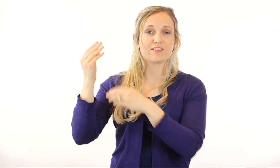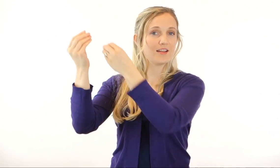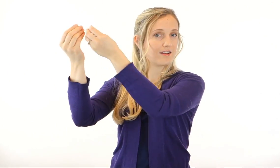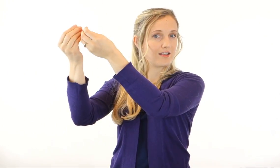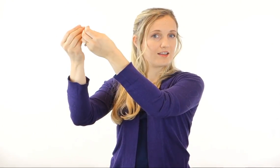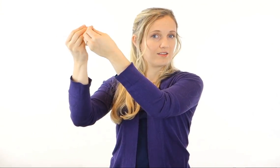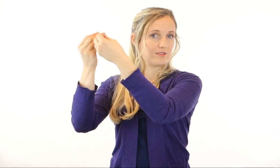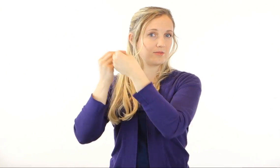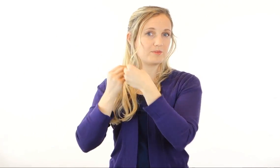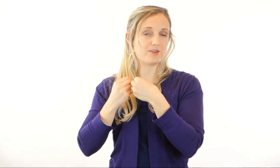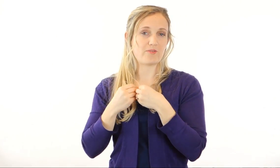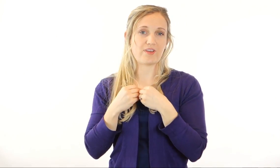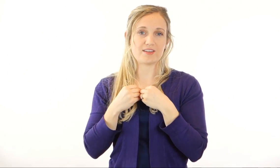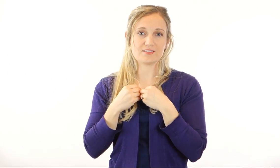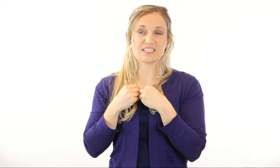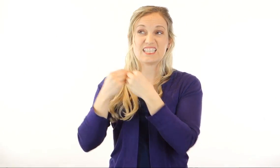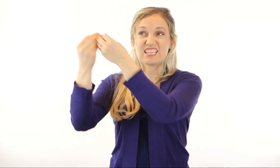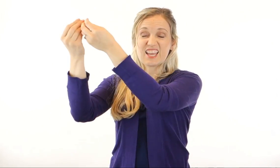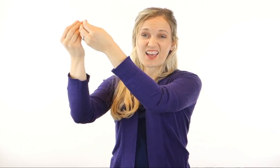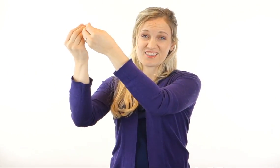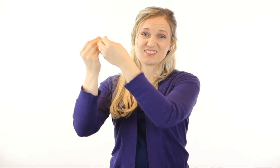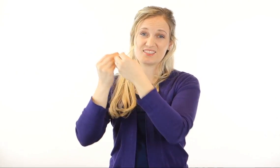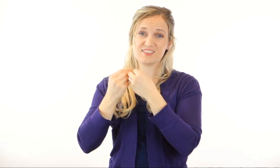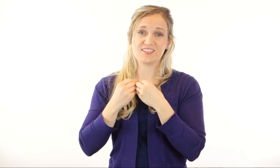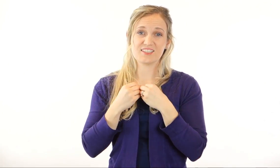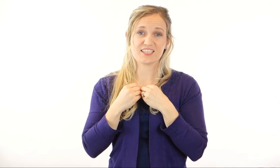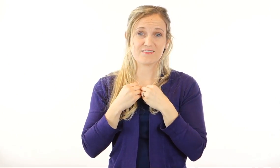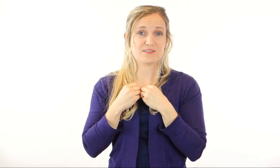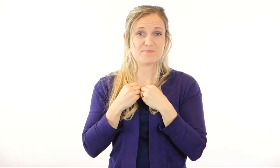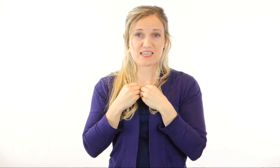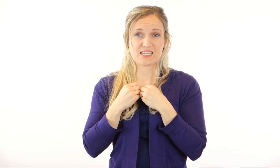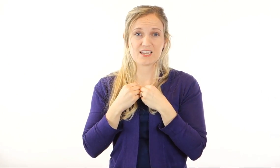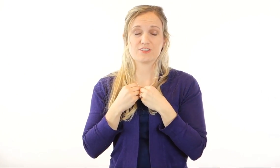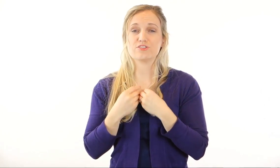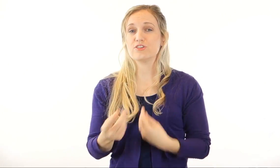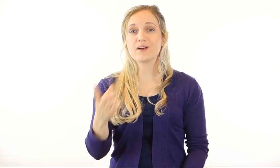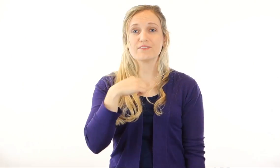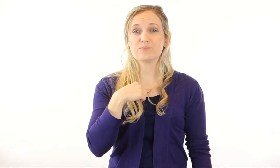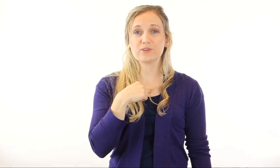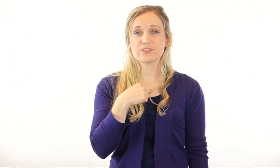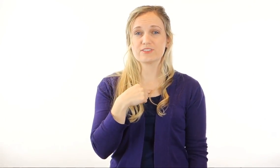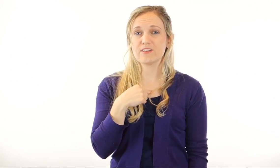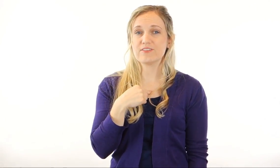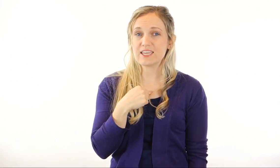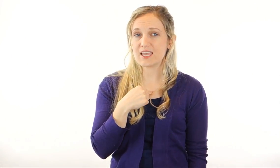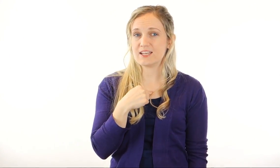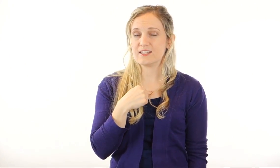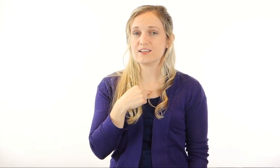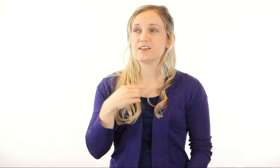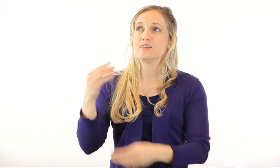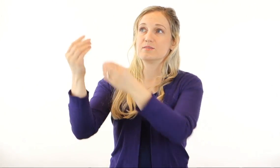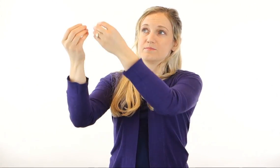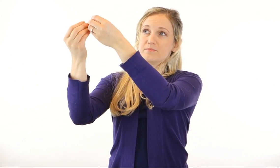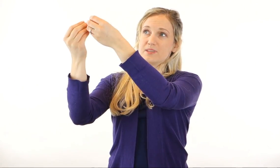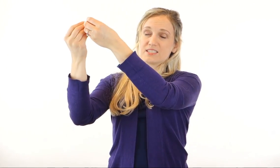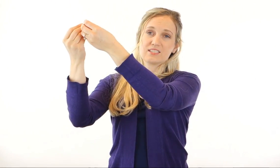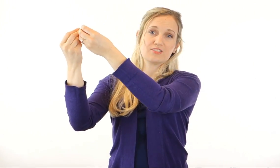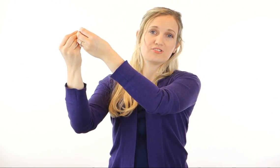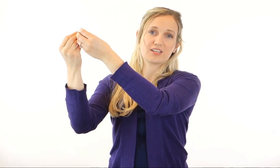there, we know that he has given me. And so you don't have to point to yourself again because it's a